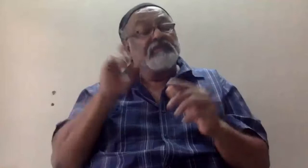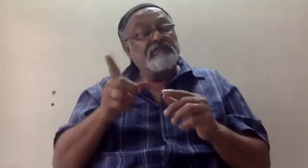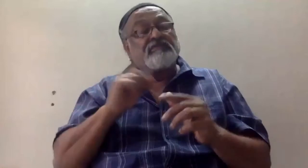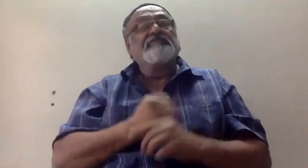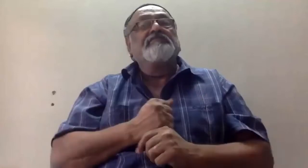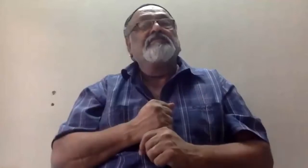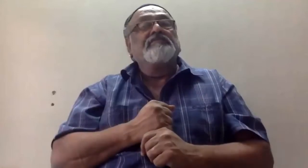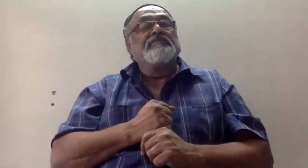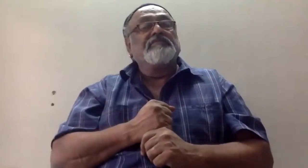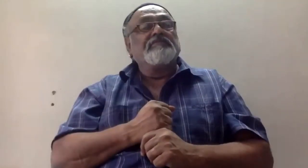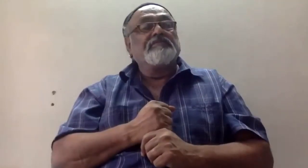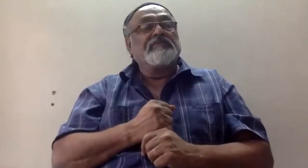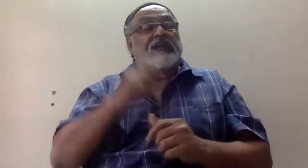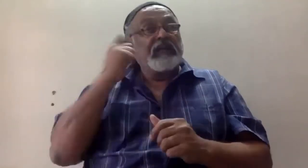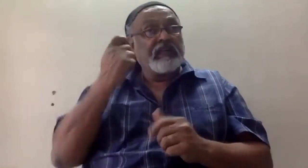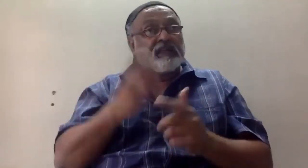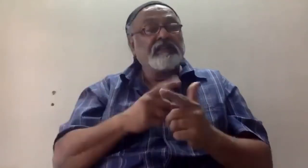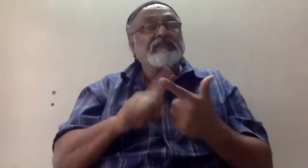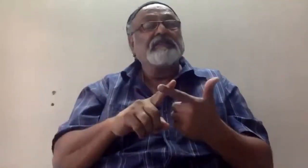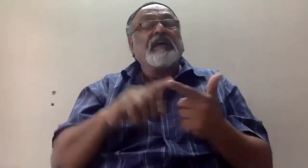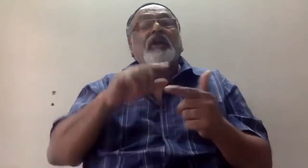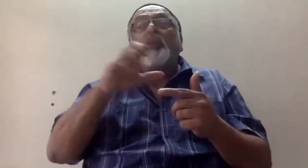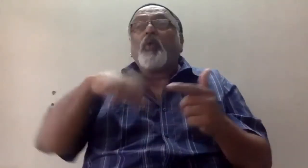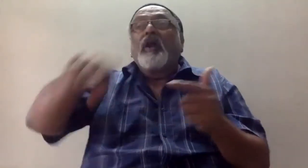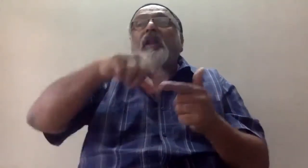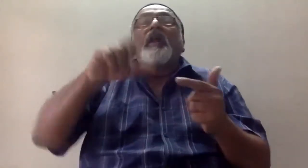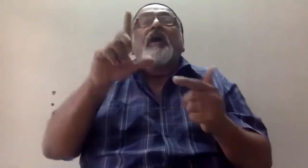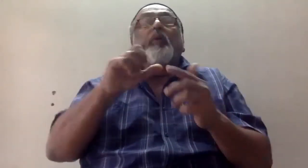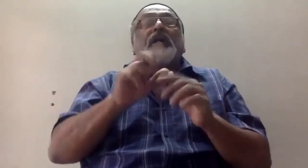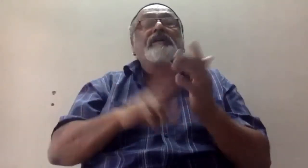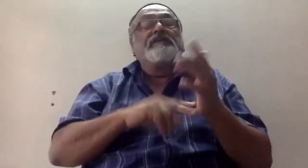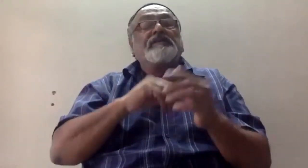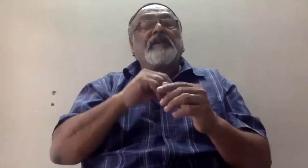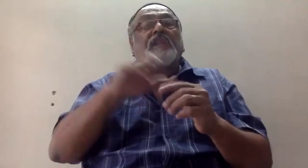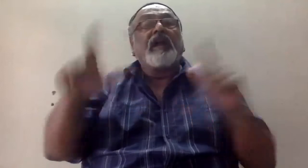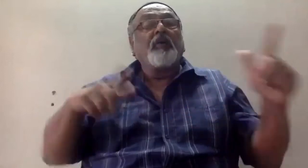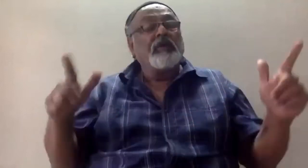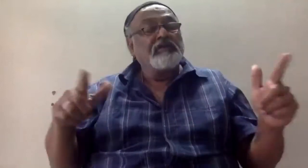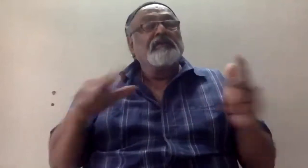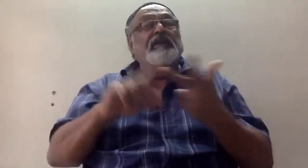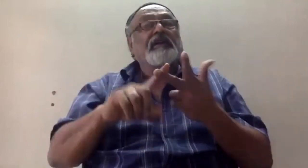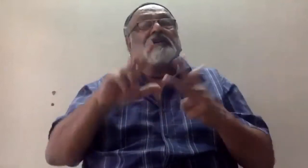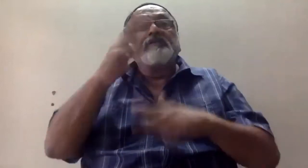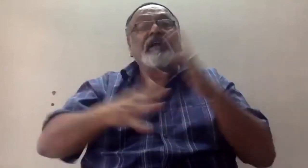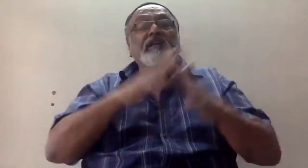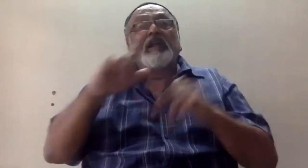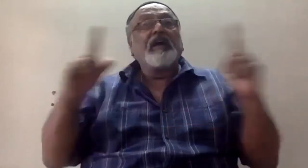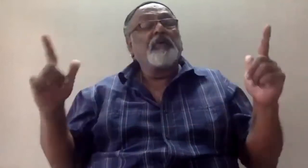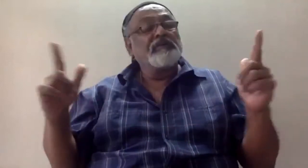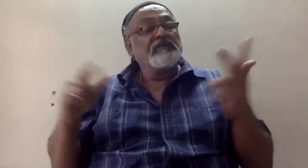So English, one the local language, and one is sign language. And I asked him how it came, how it happened. And I